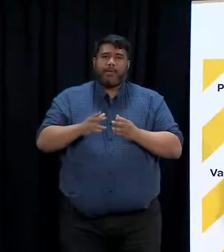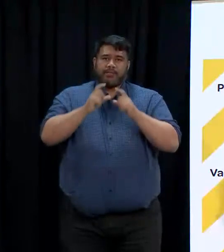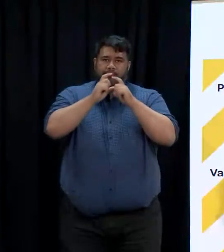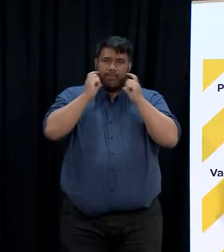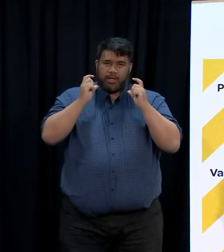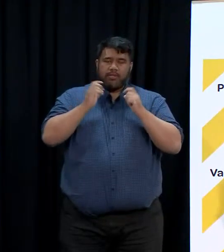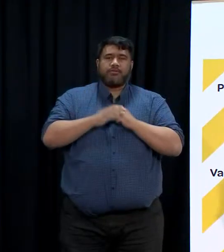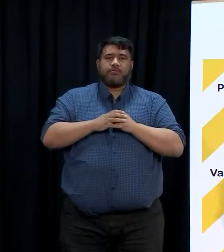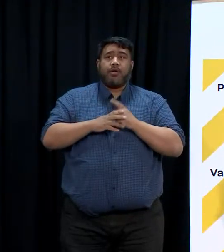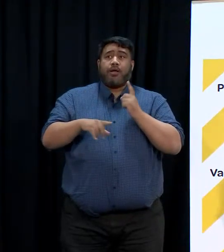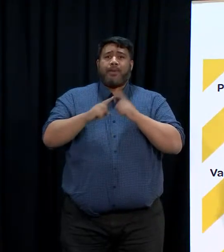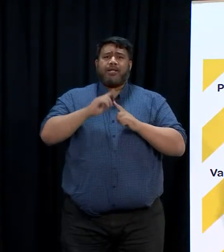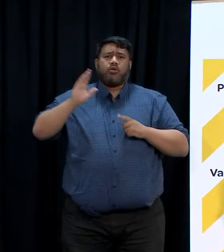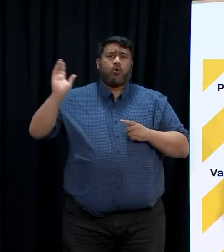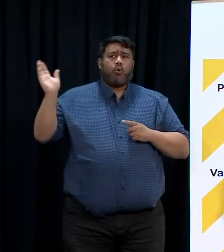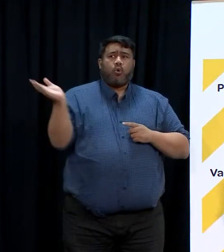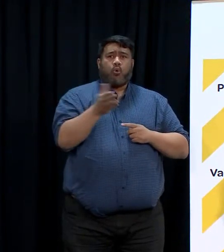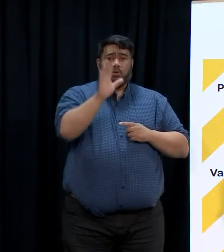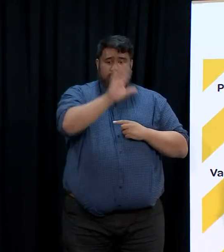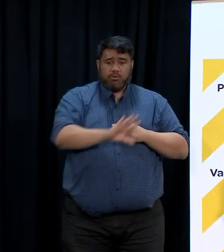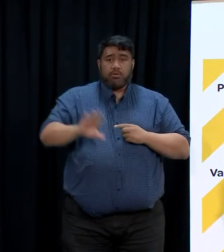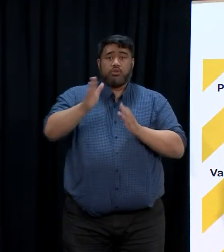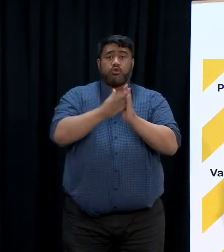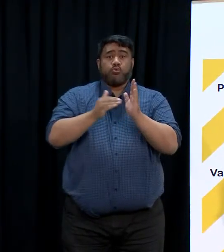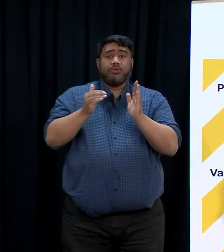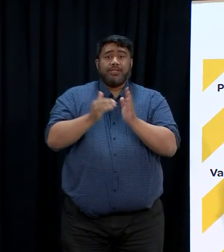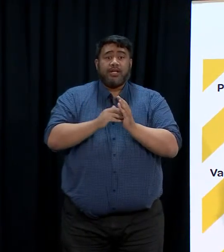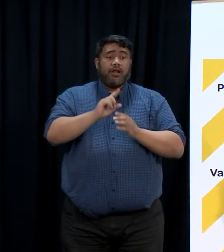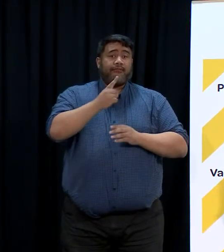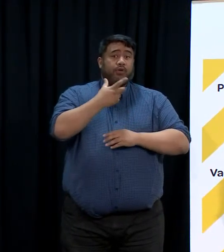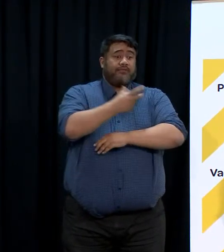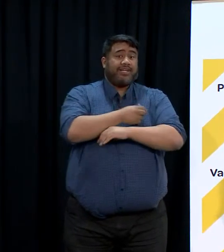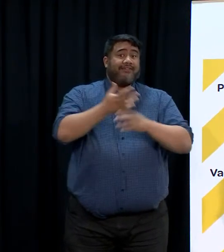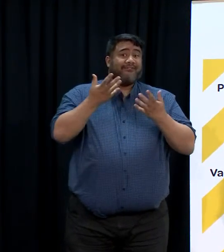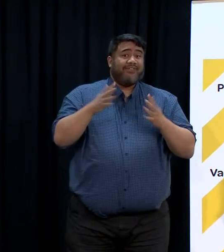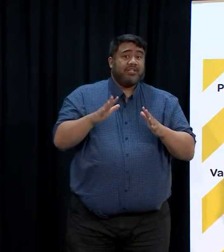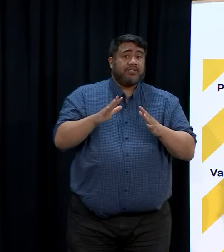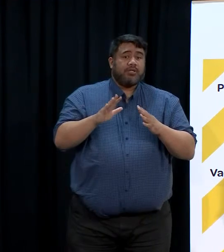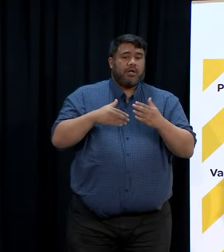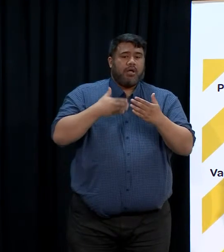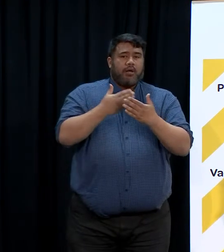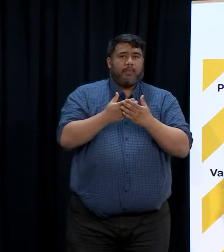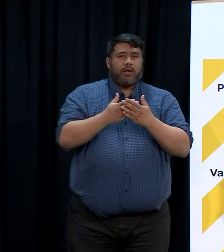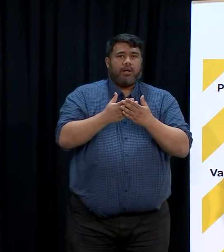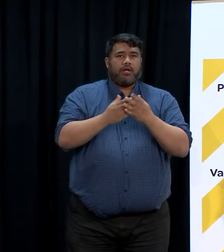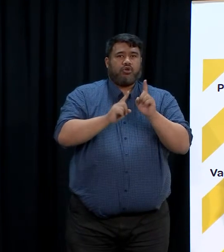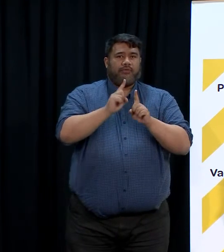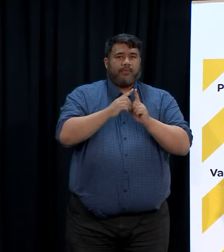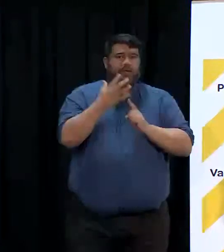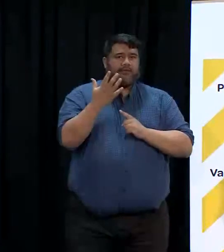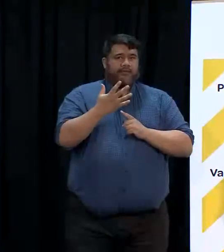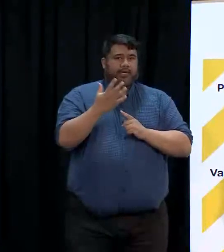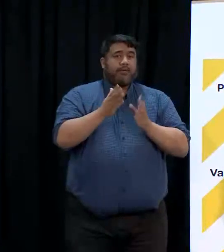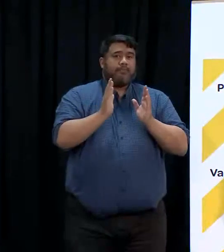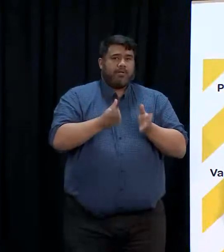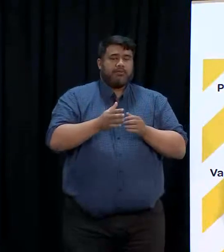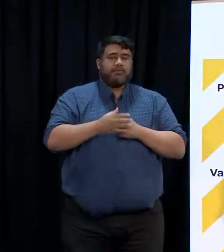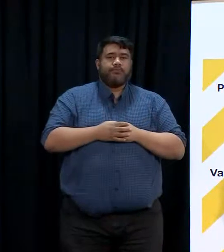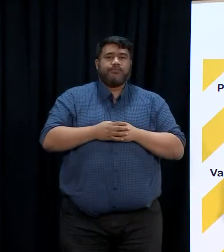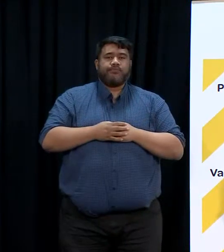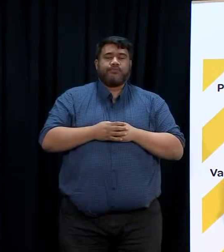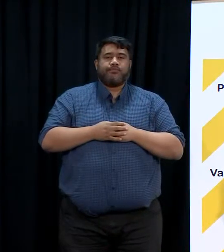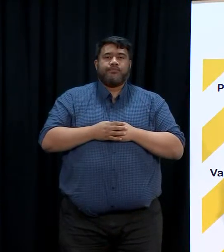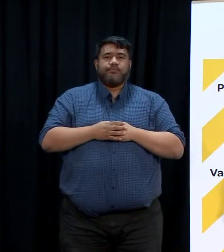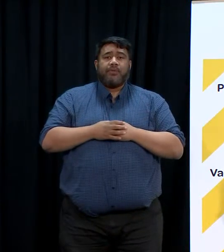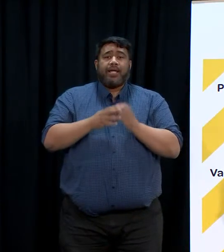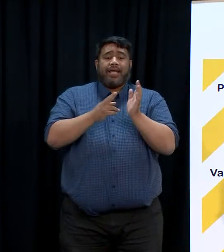in all regions will need to receive their first vaccination by no later than the 15th of November. I'm also confirming today